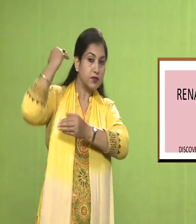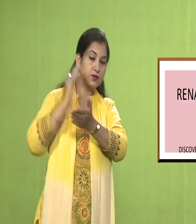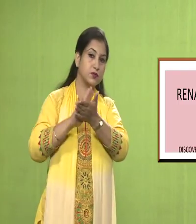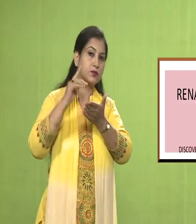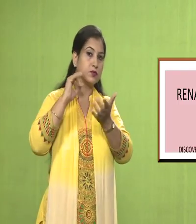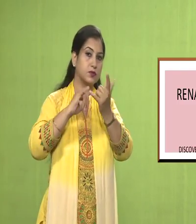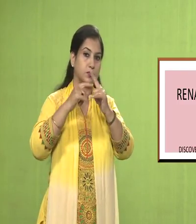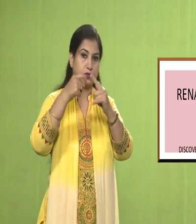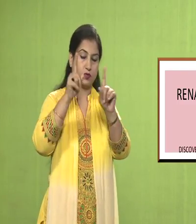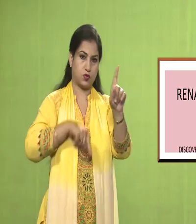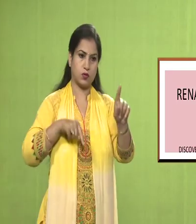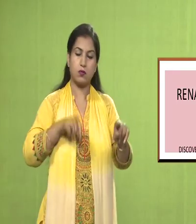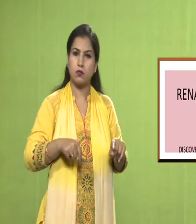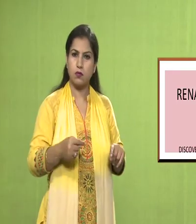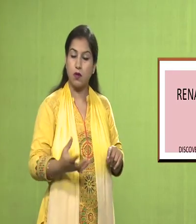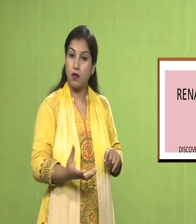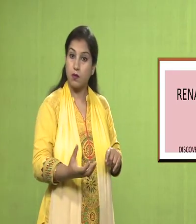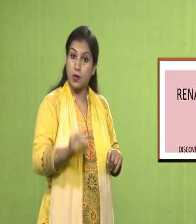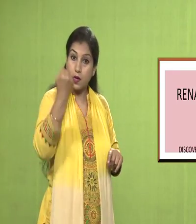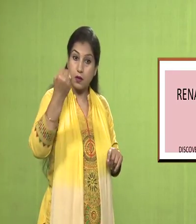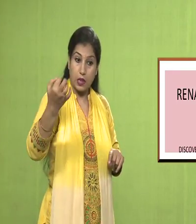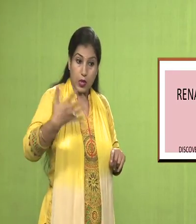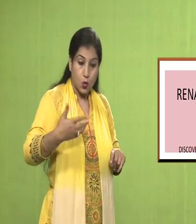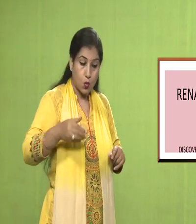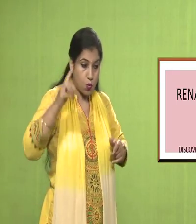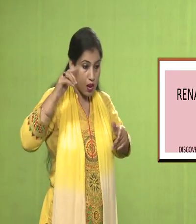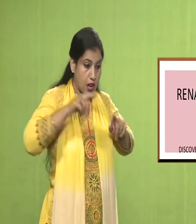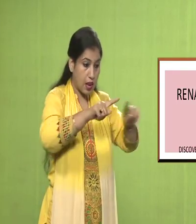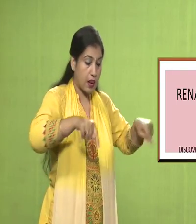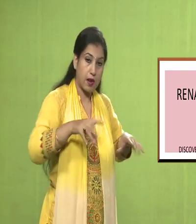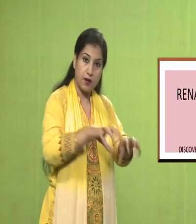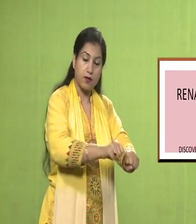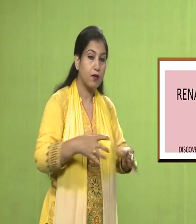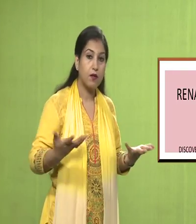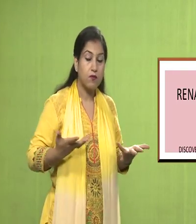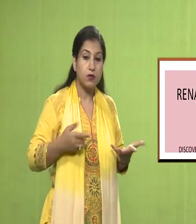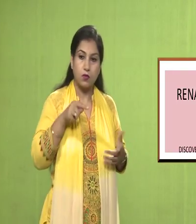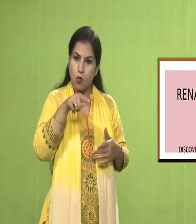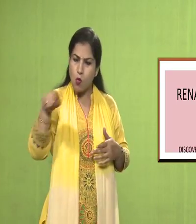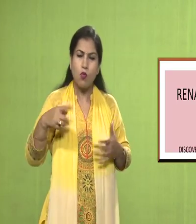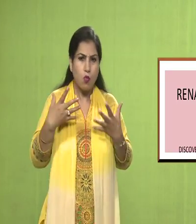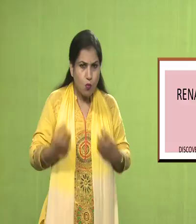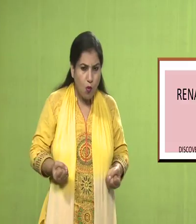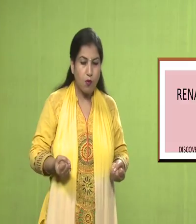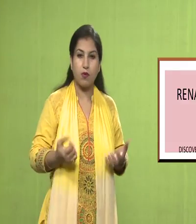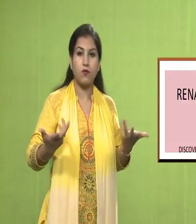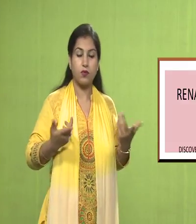The main reason for the discovery of new lands was the desire to get